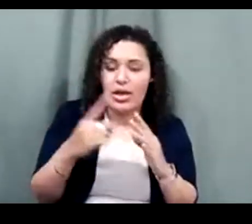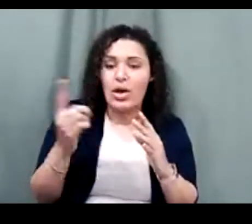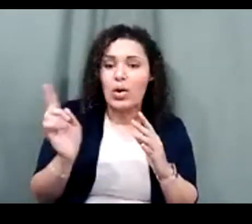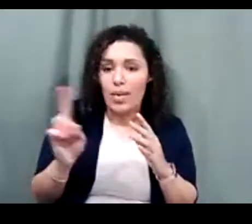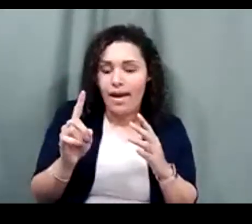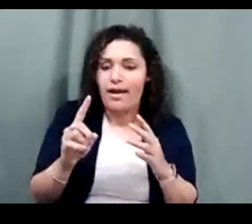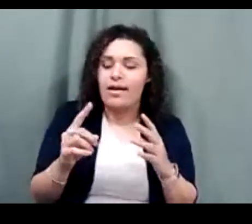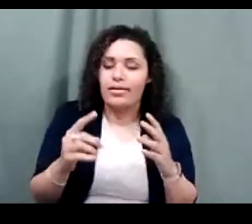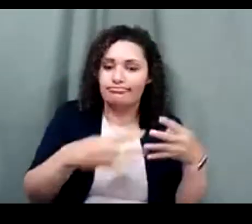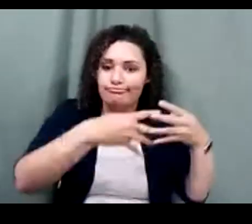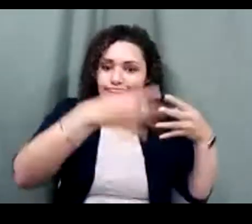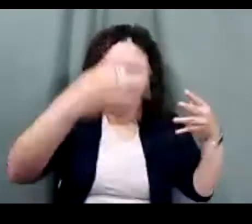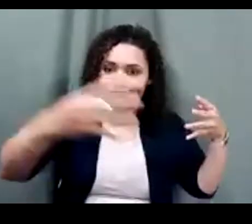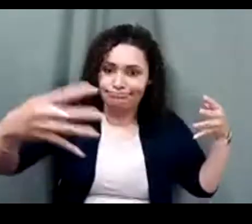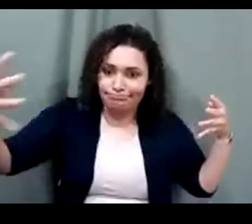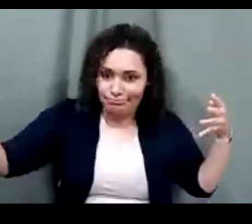as just